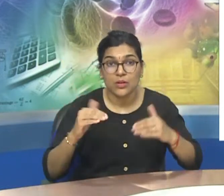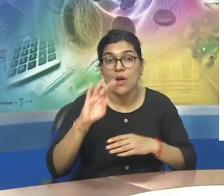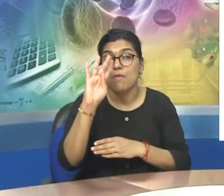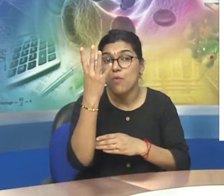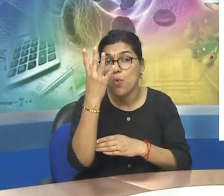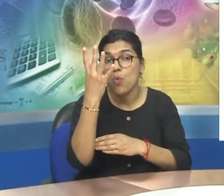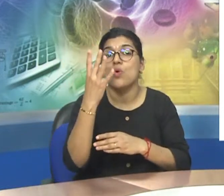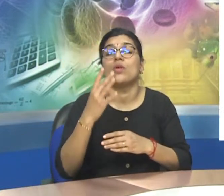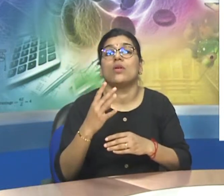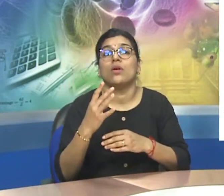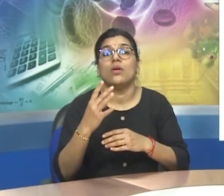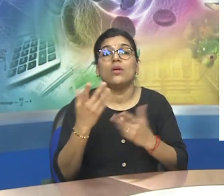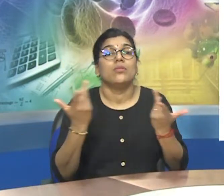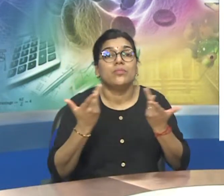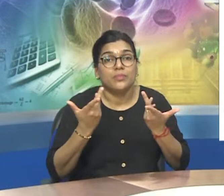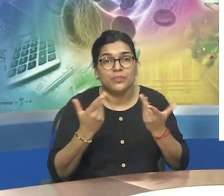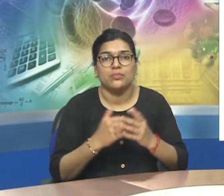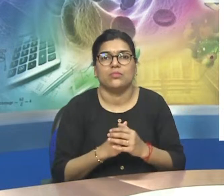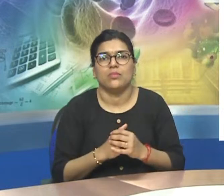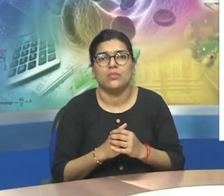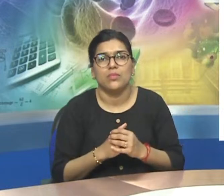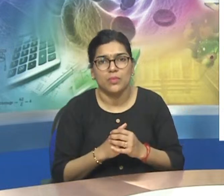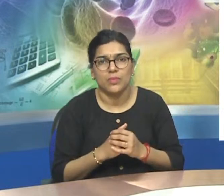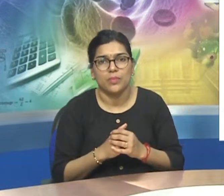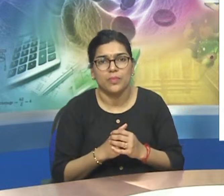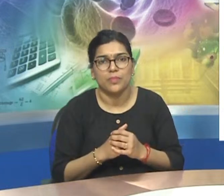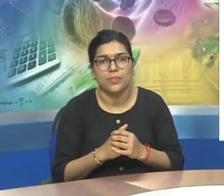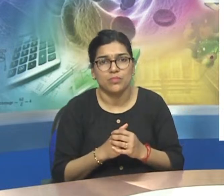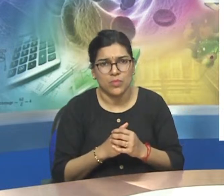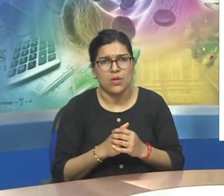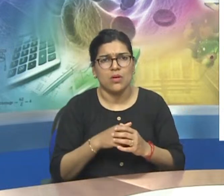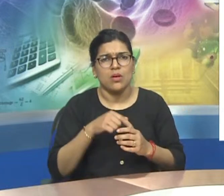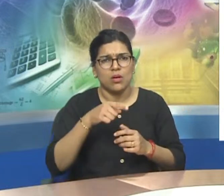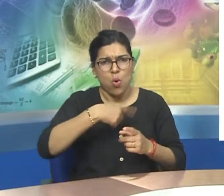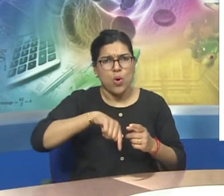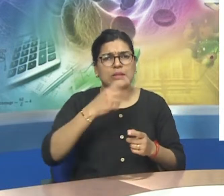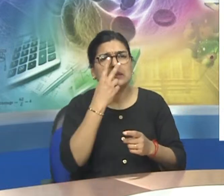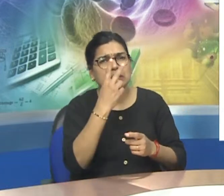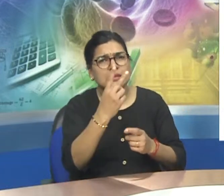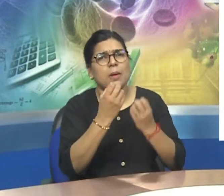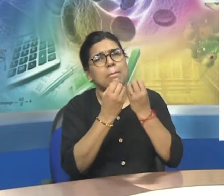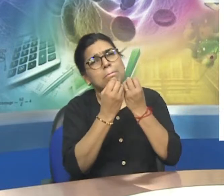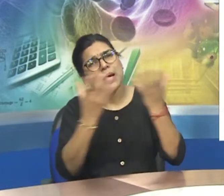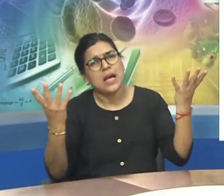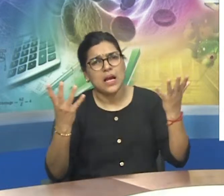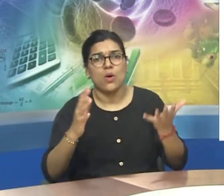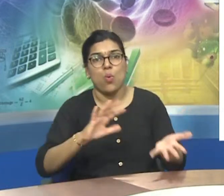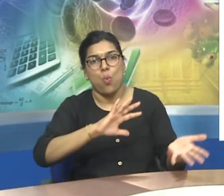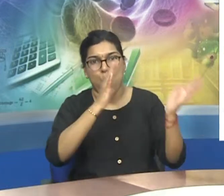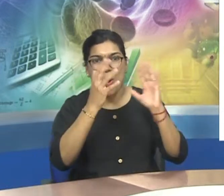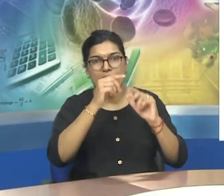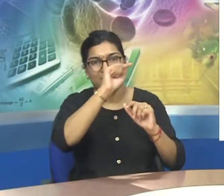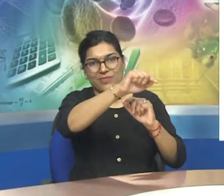hours. Point 4. We can see many parts of the world while sitting at